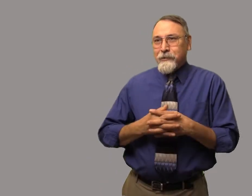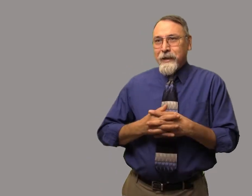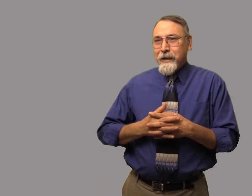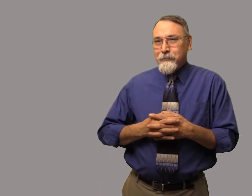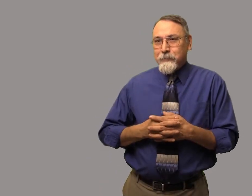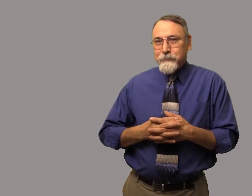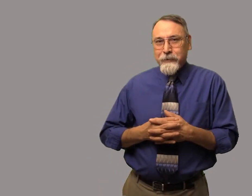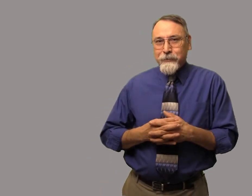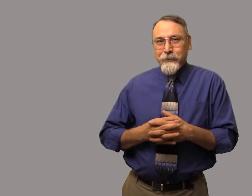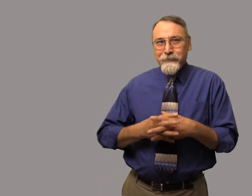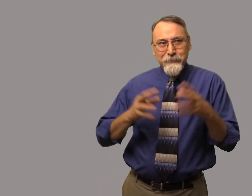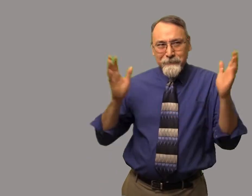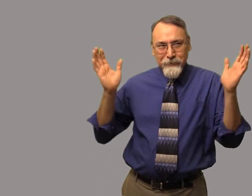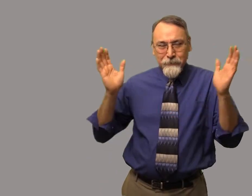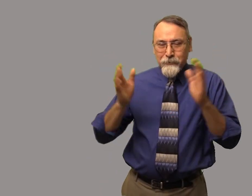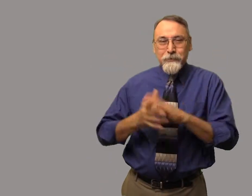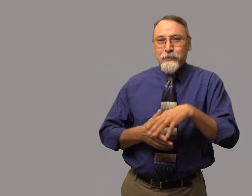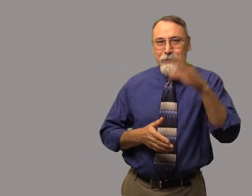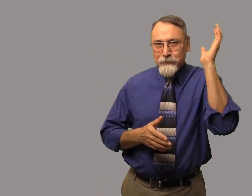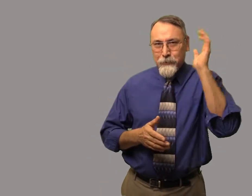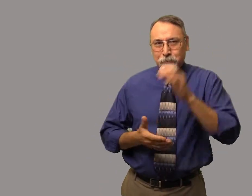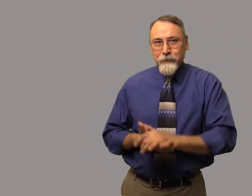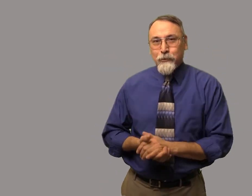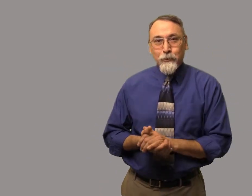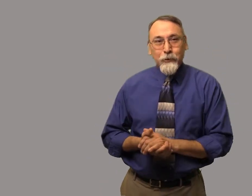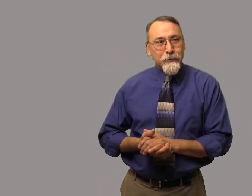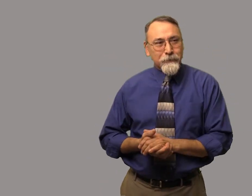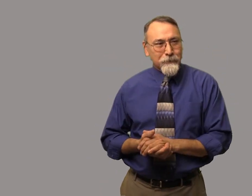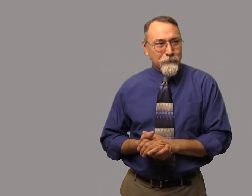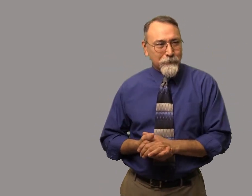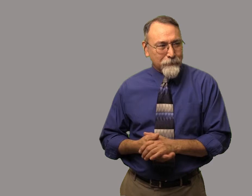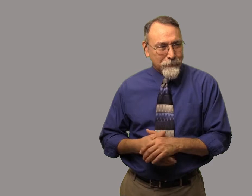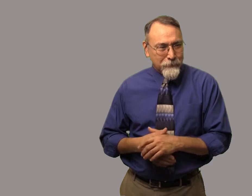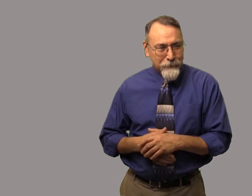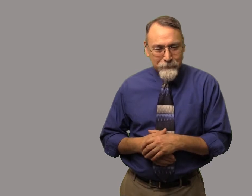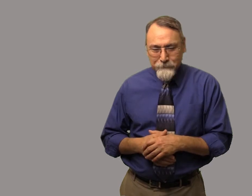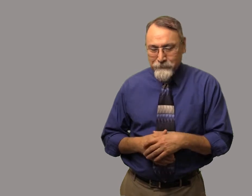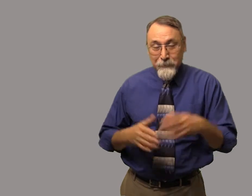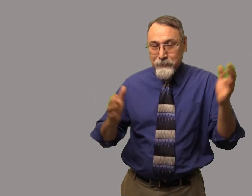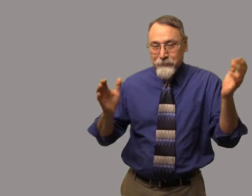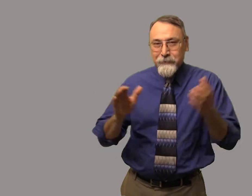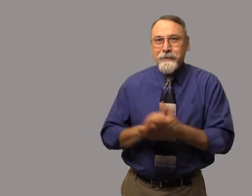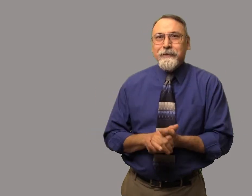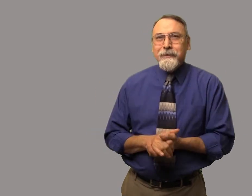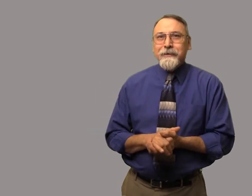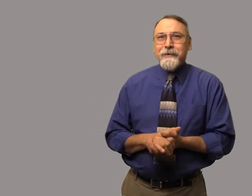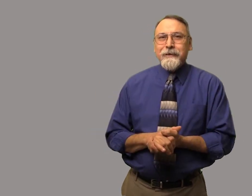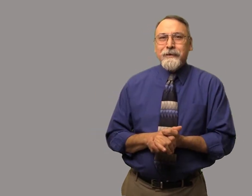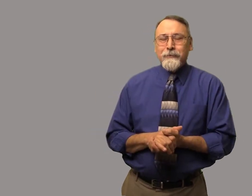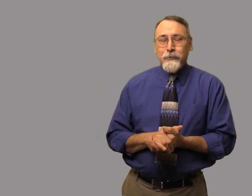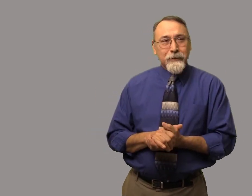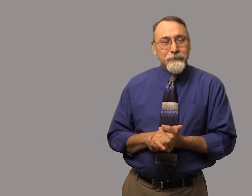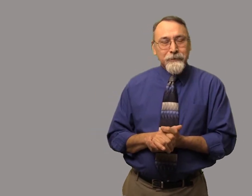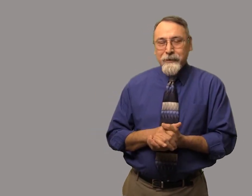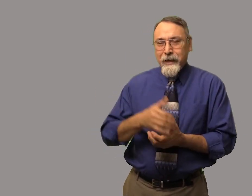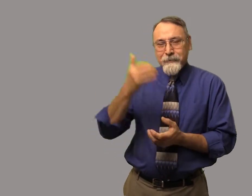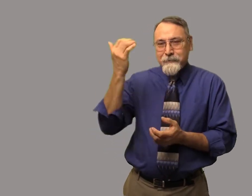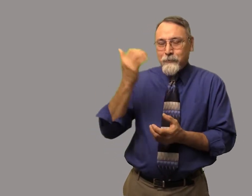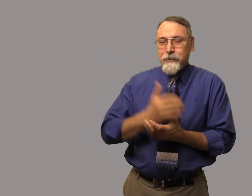struck out. You know, people say, "You're crazy, man. That stuff's all." You know, you need to go look at Goodwill or something. I said, "What?" The other guy, they said one of